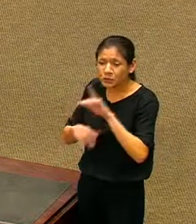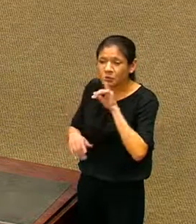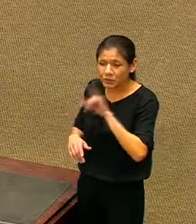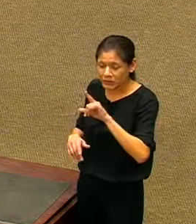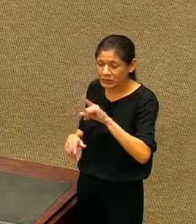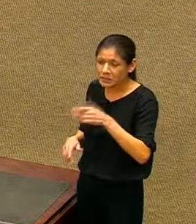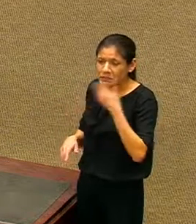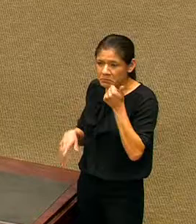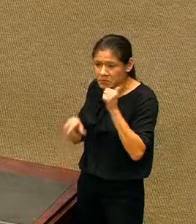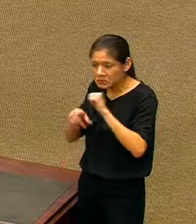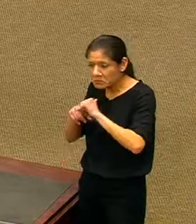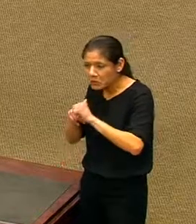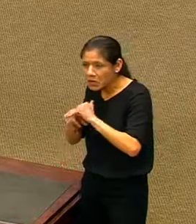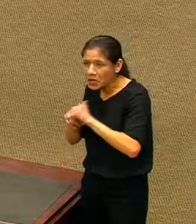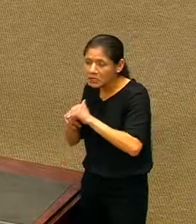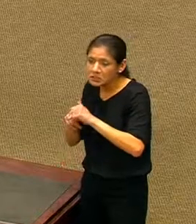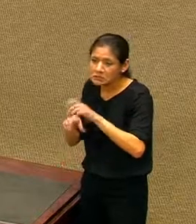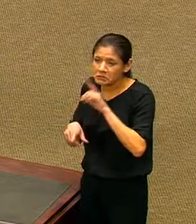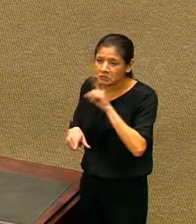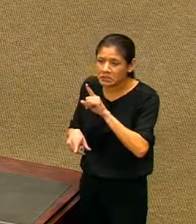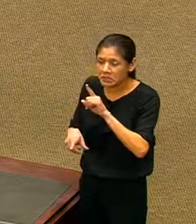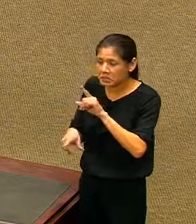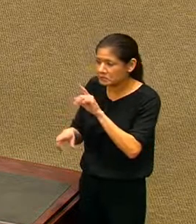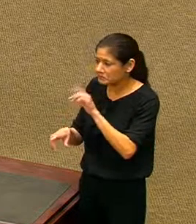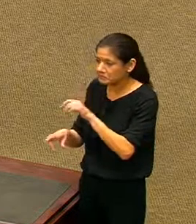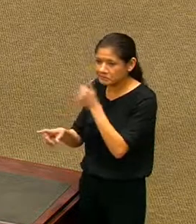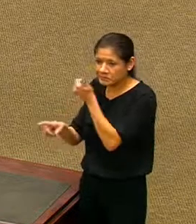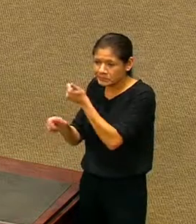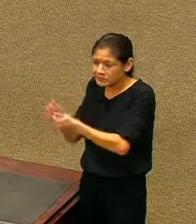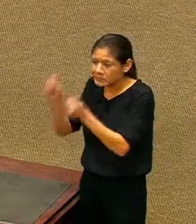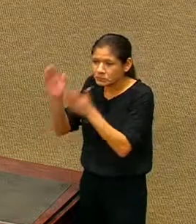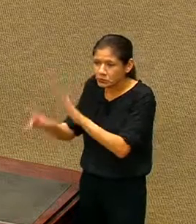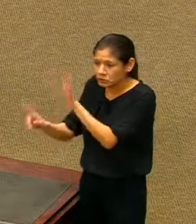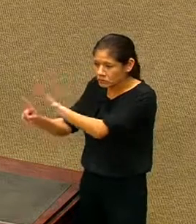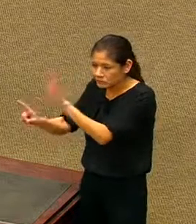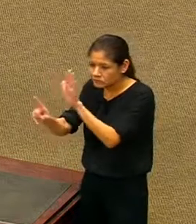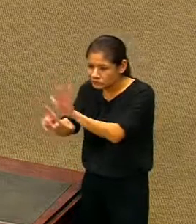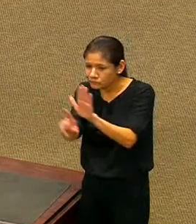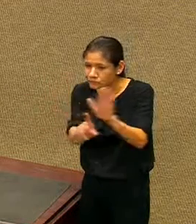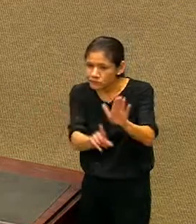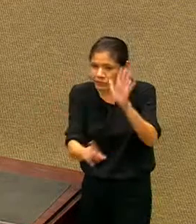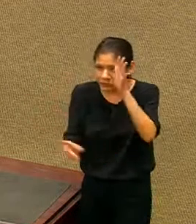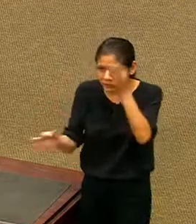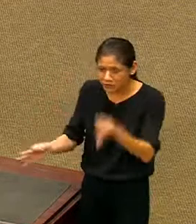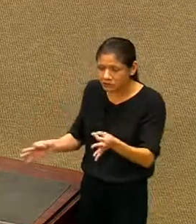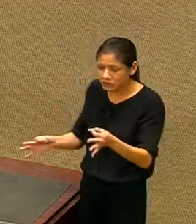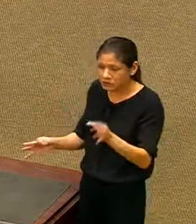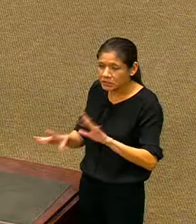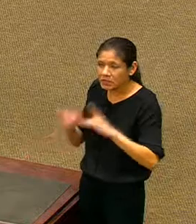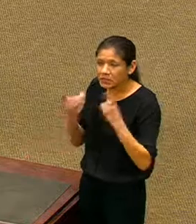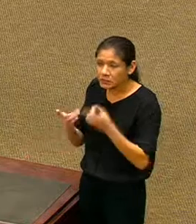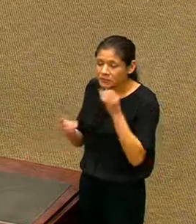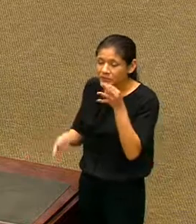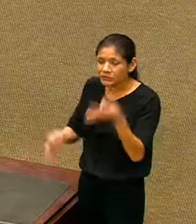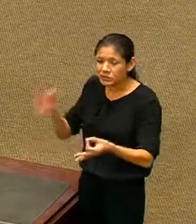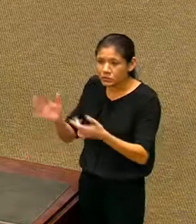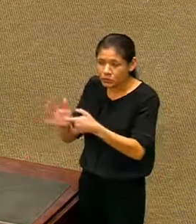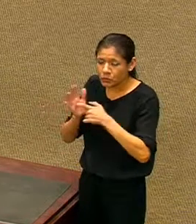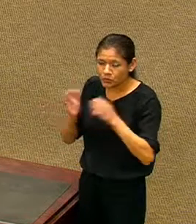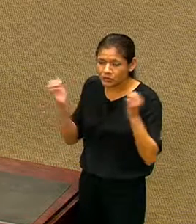best practice that was left up to the design professionals. The Department of Justice requires that